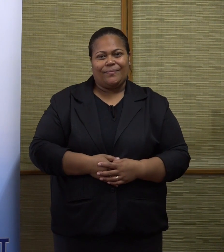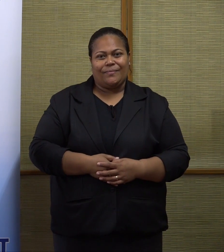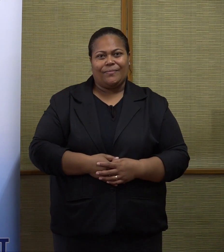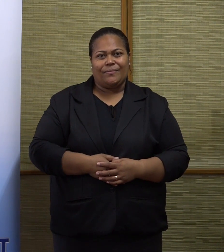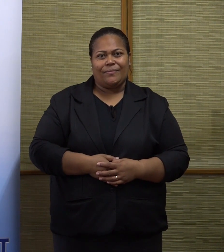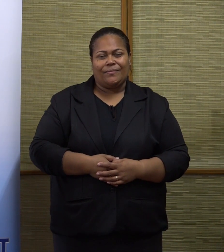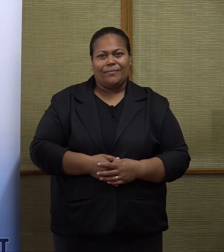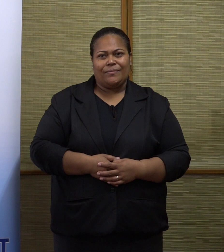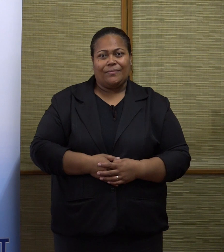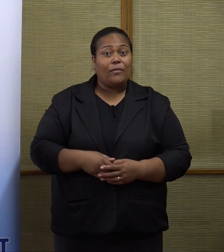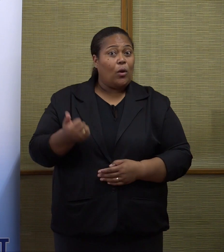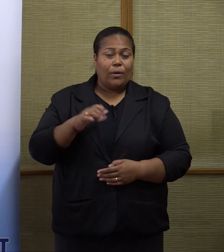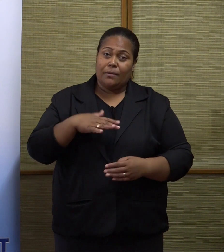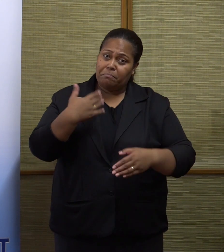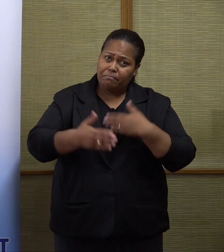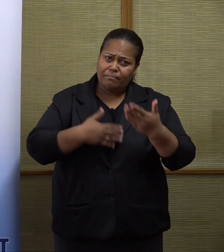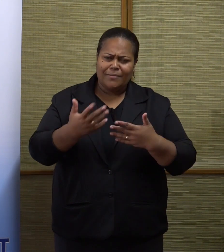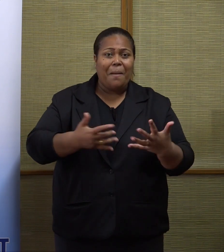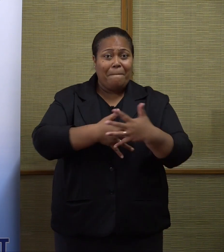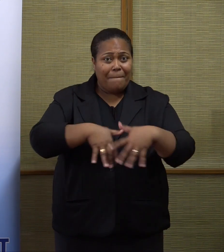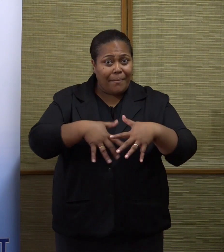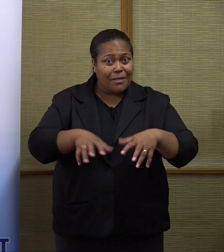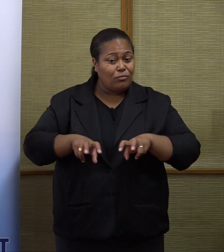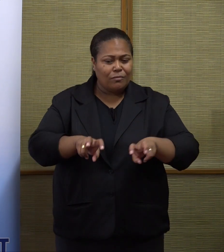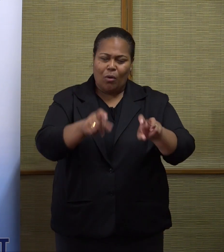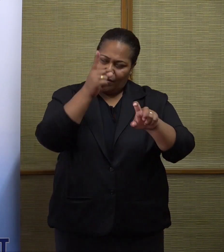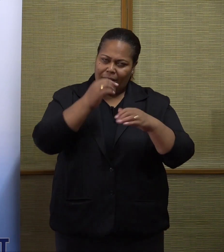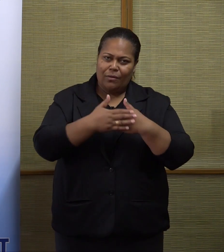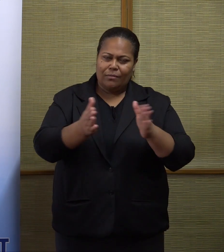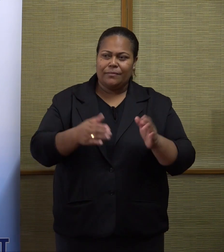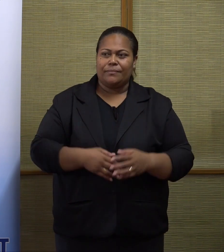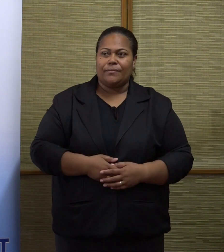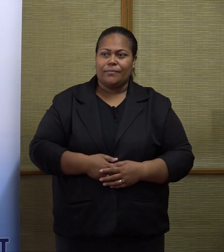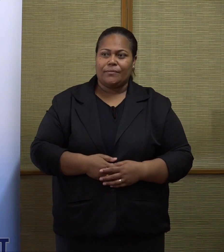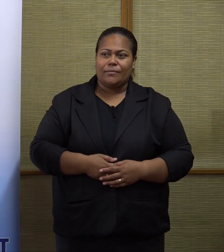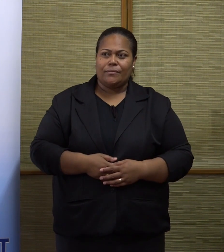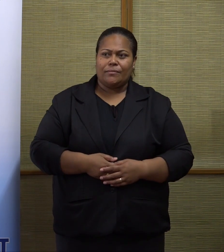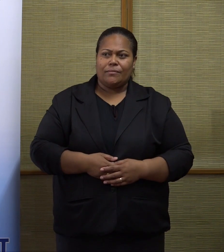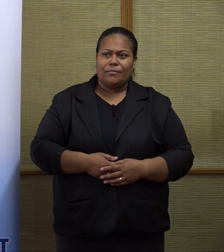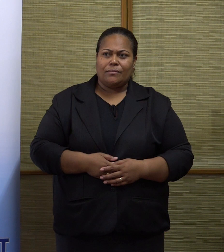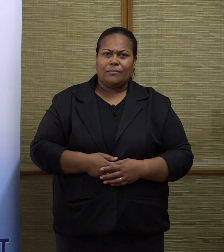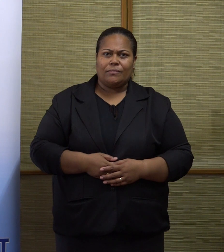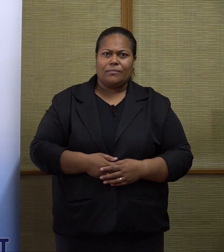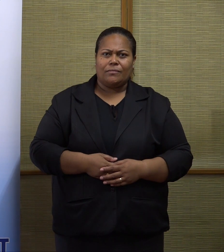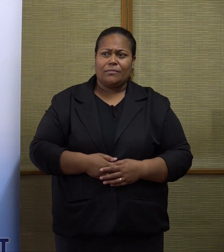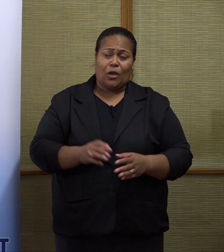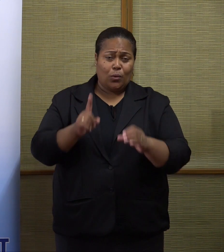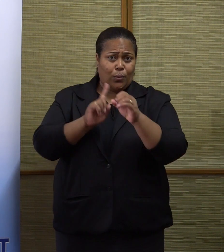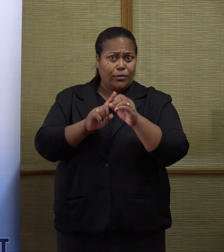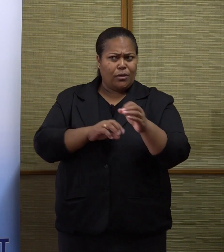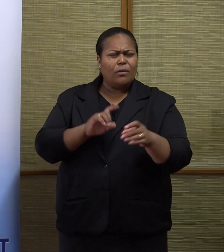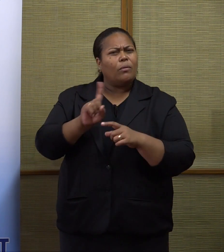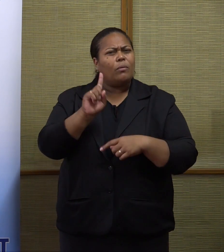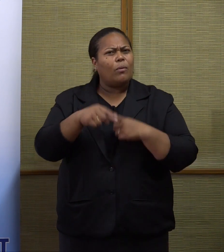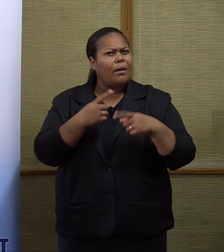And as I'd mentioned, the public transport can also now operate. What about shipping in and out of Level, and particularly that which